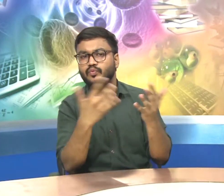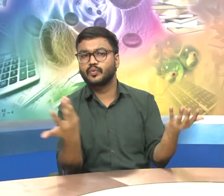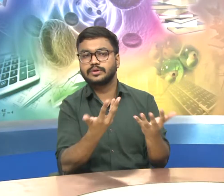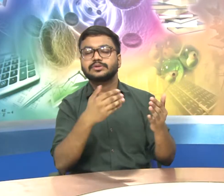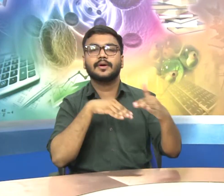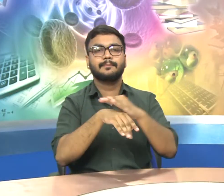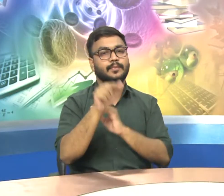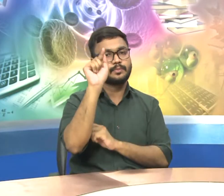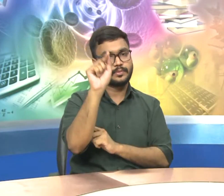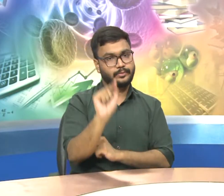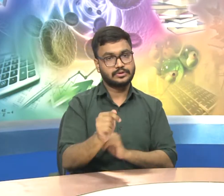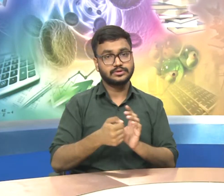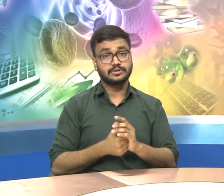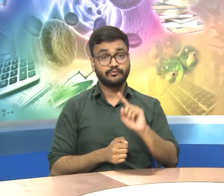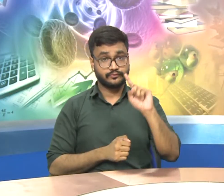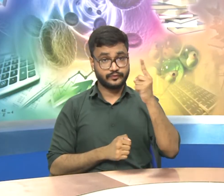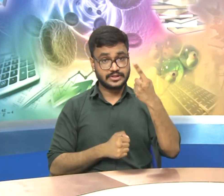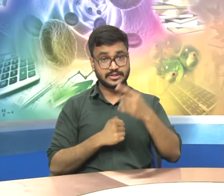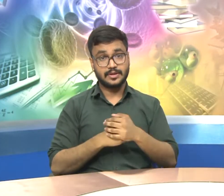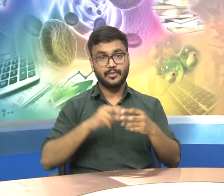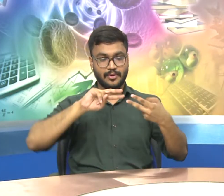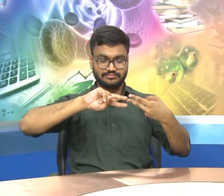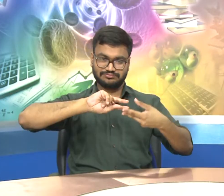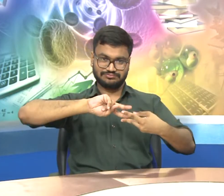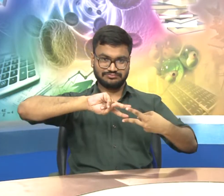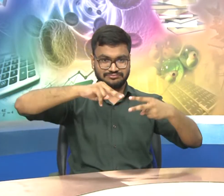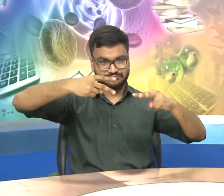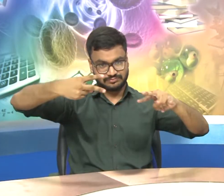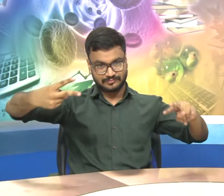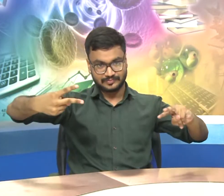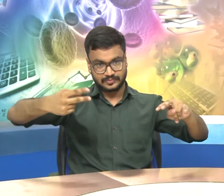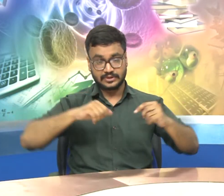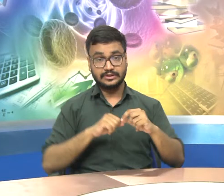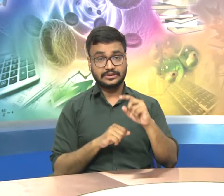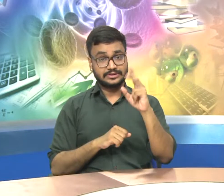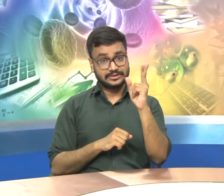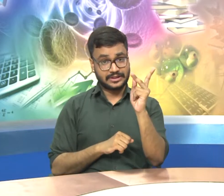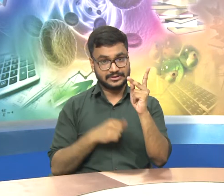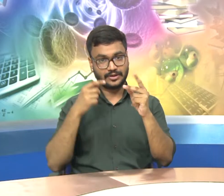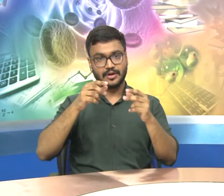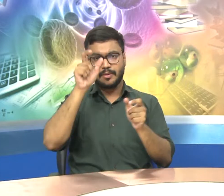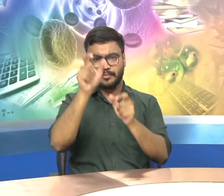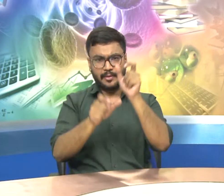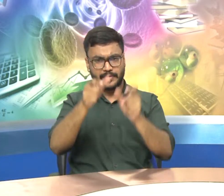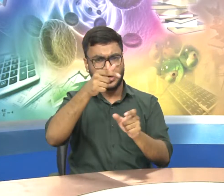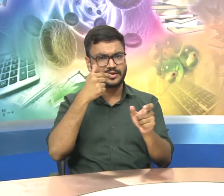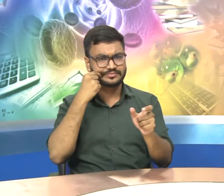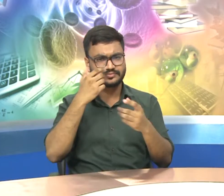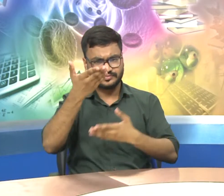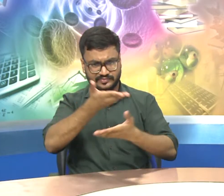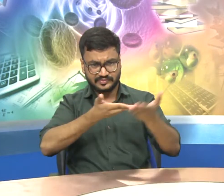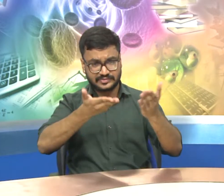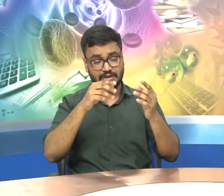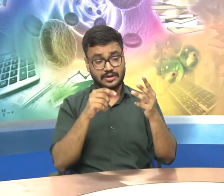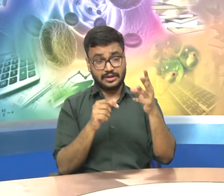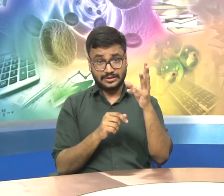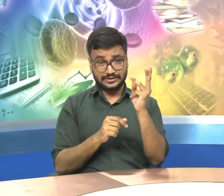Later, more discoveries in genetics, population biology,